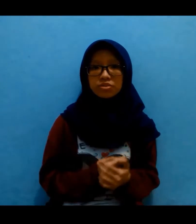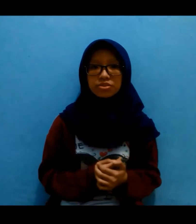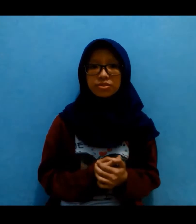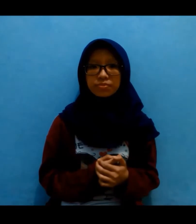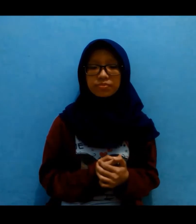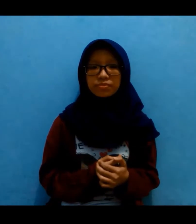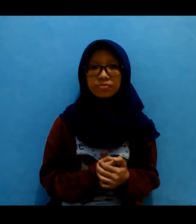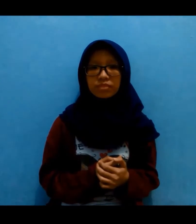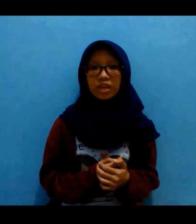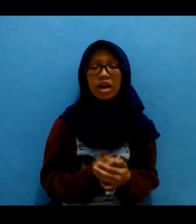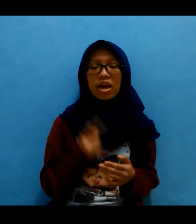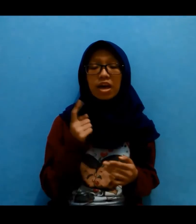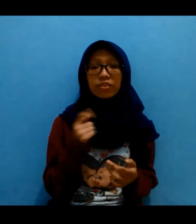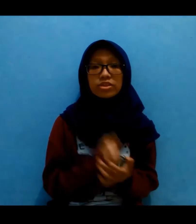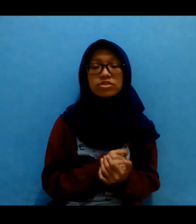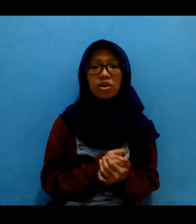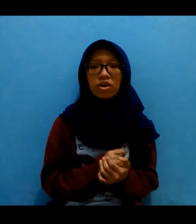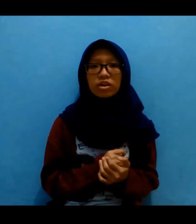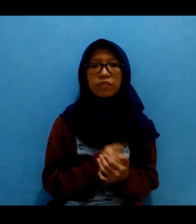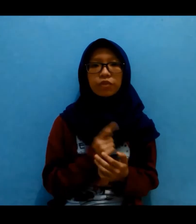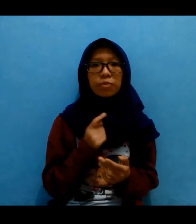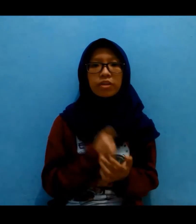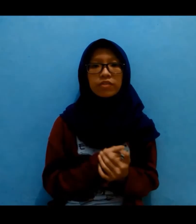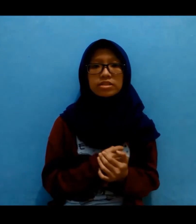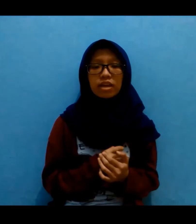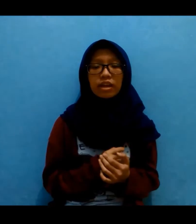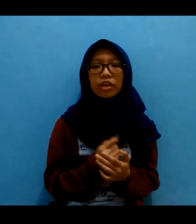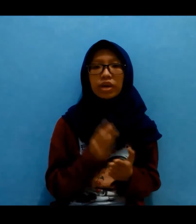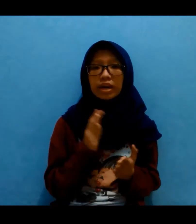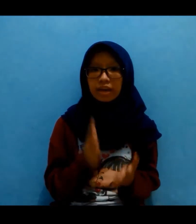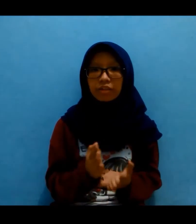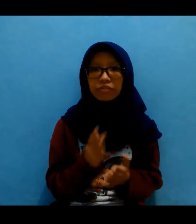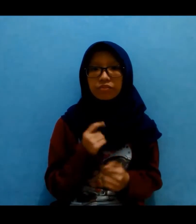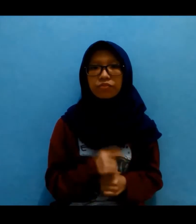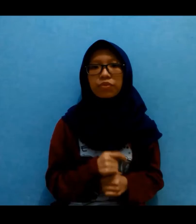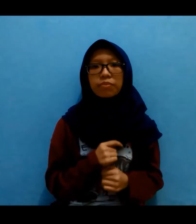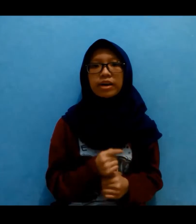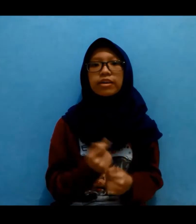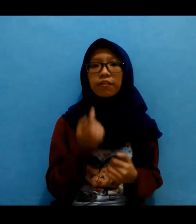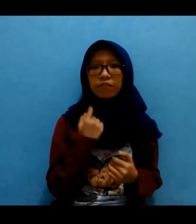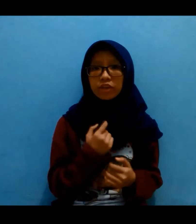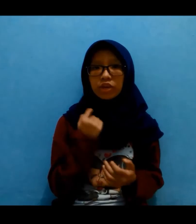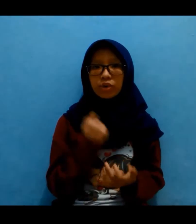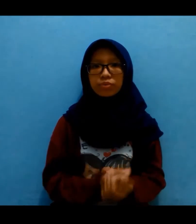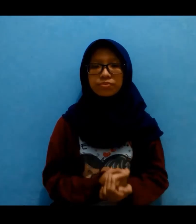news. And these are the few benefits that you can get from my video.